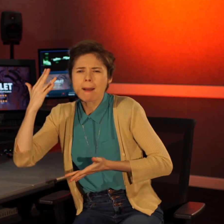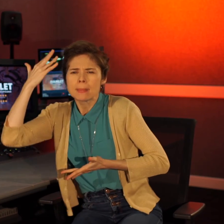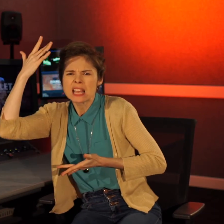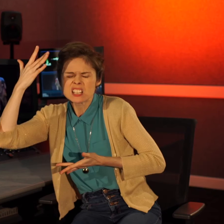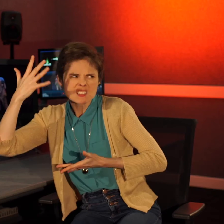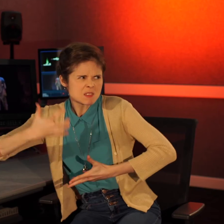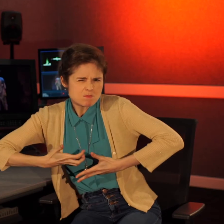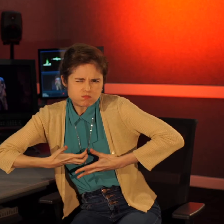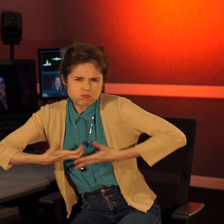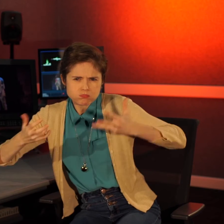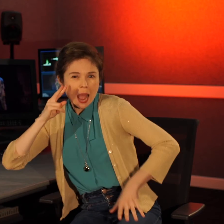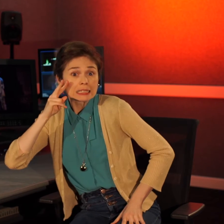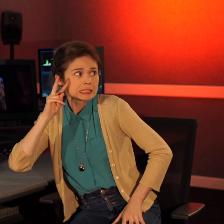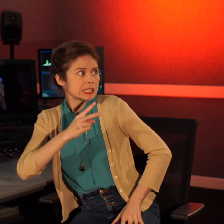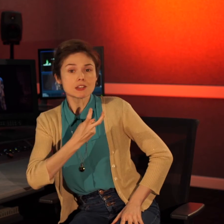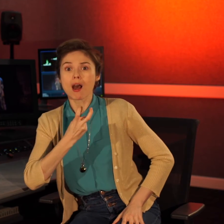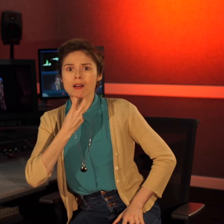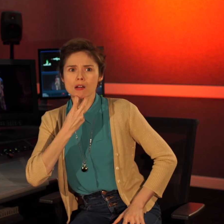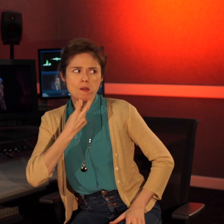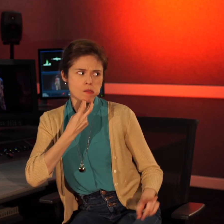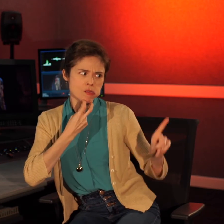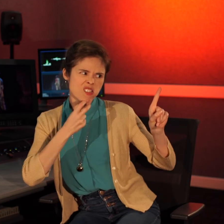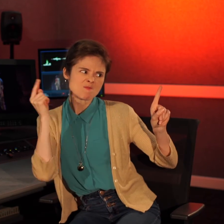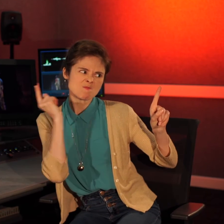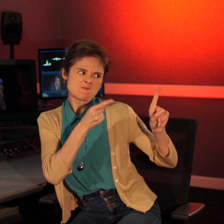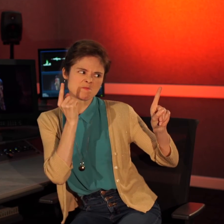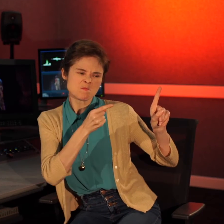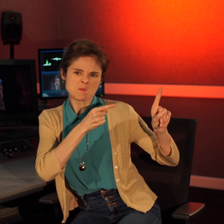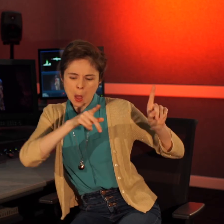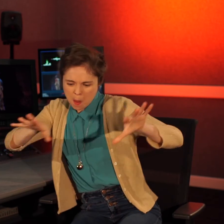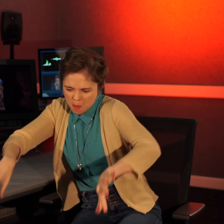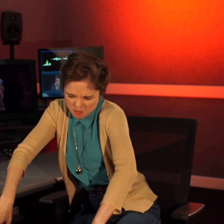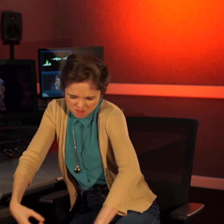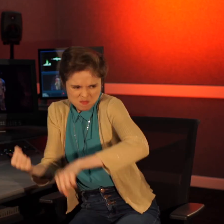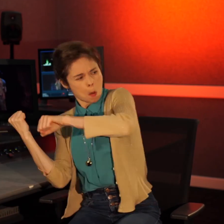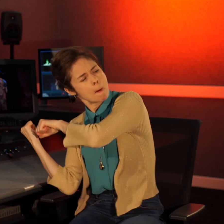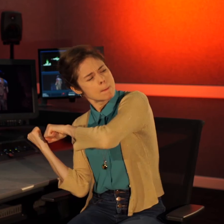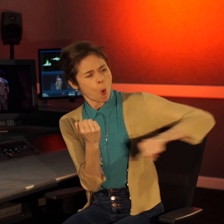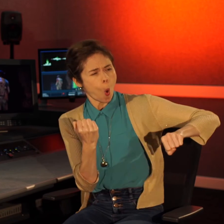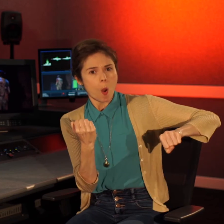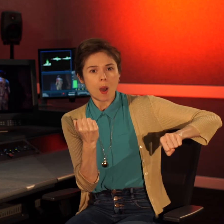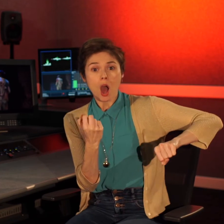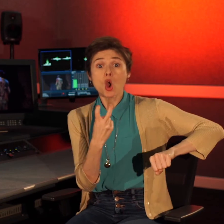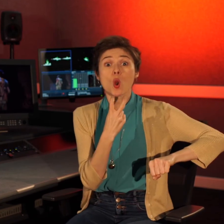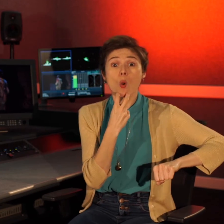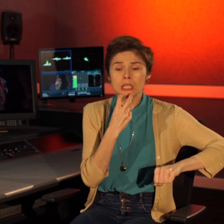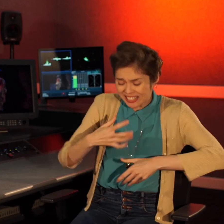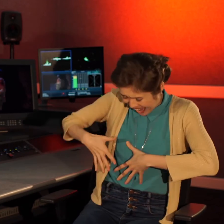And so Hamlet kills Claudius with the poisoned stick before